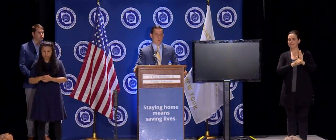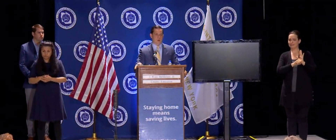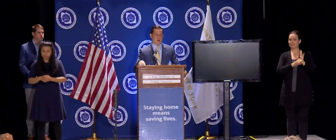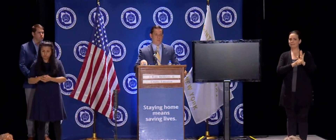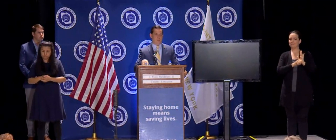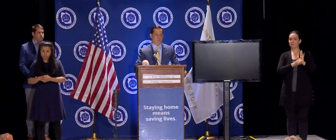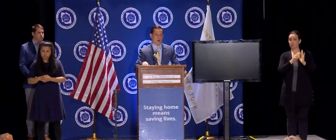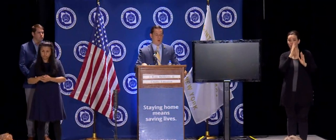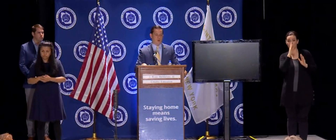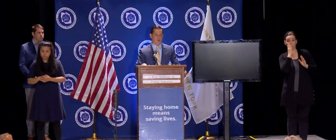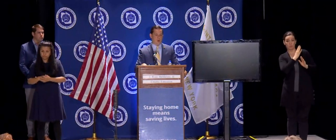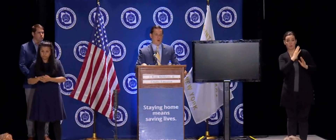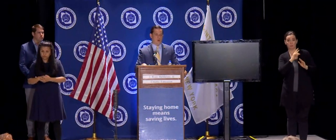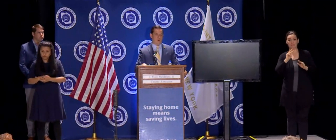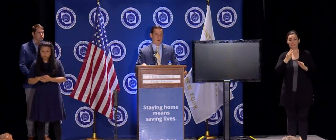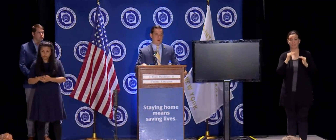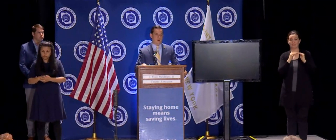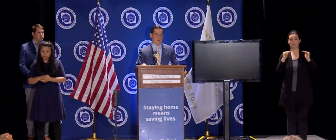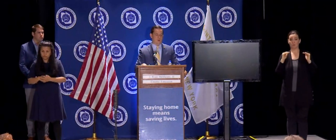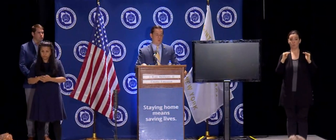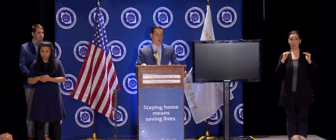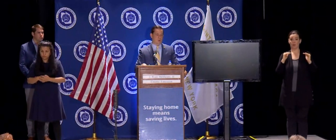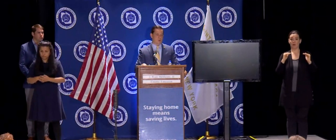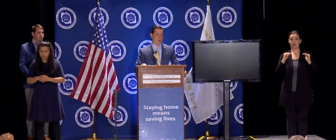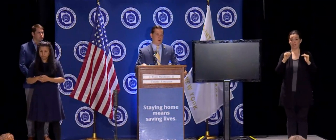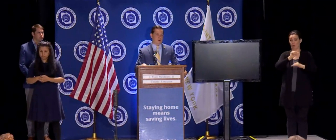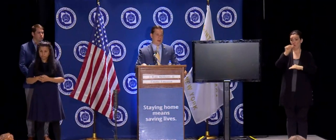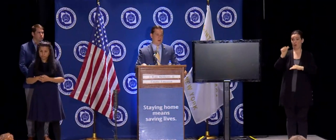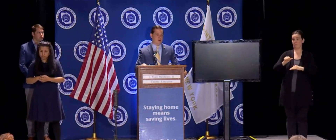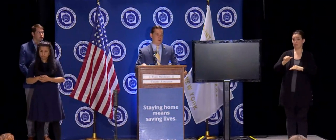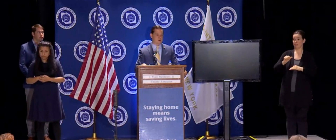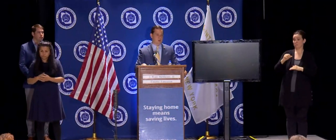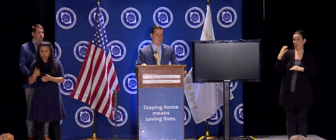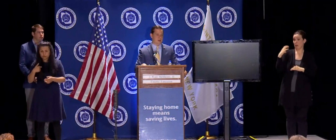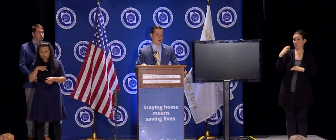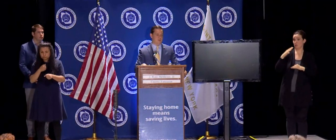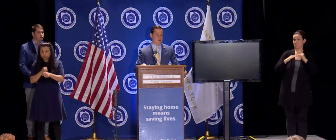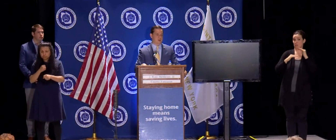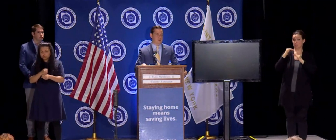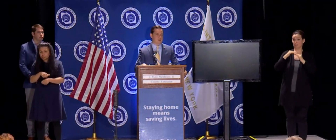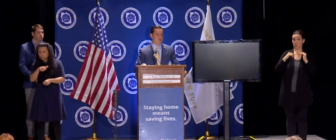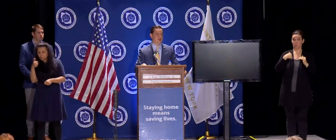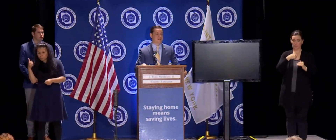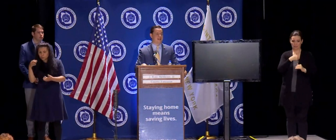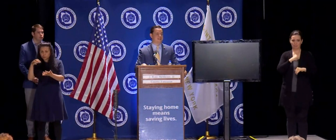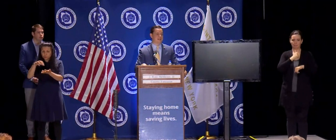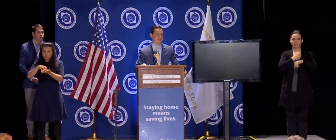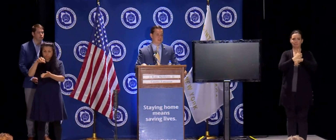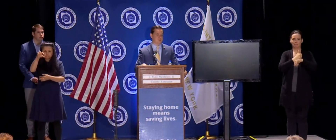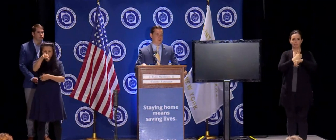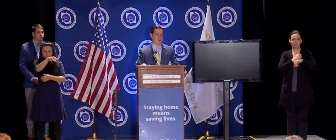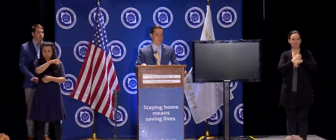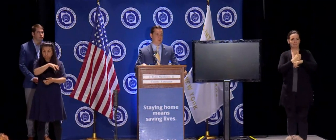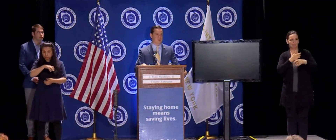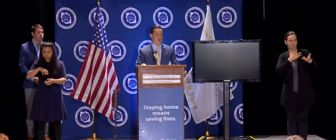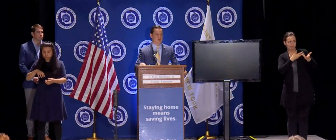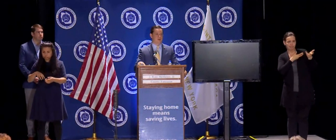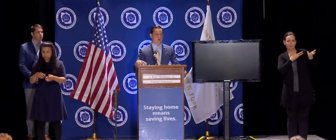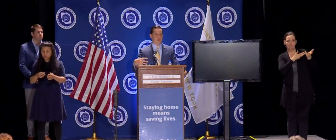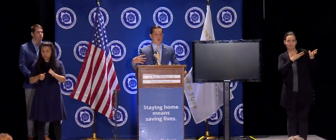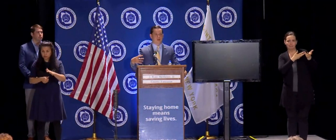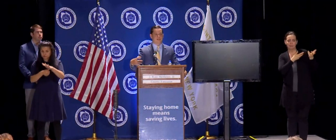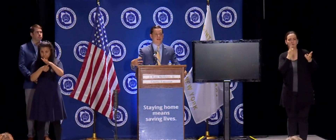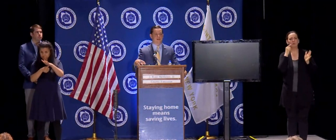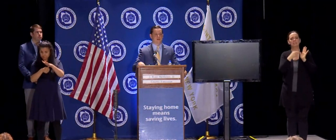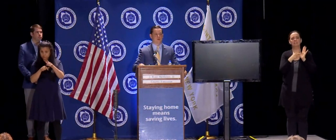building. But overall, we work with our other county leaders. What if they have an issue like test kits, for example?